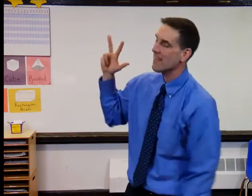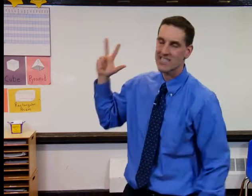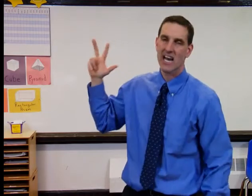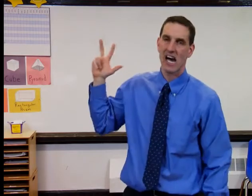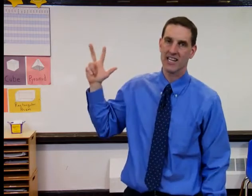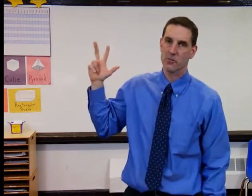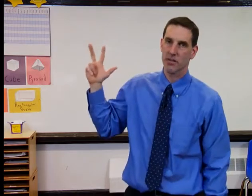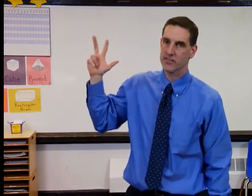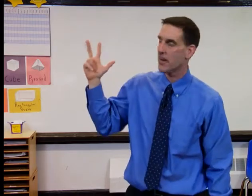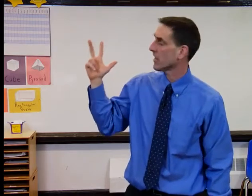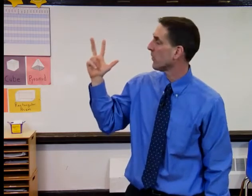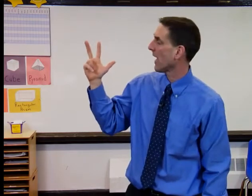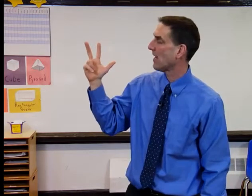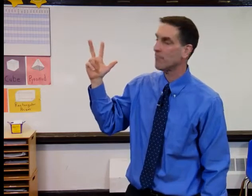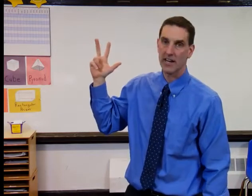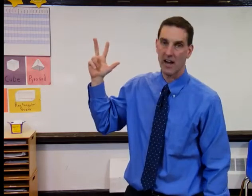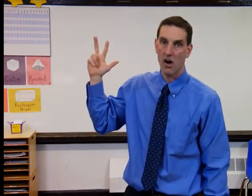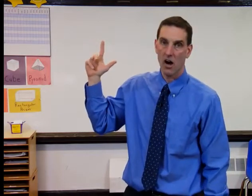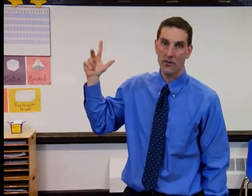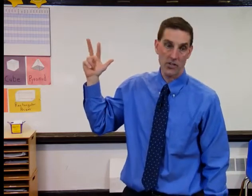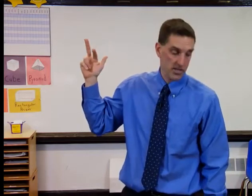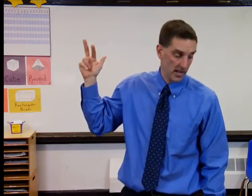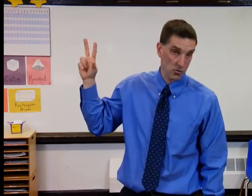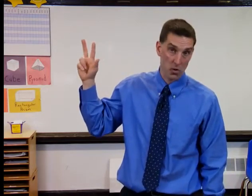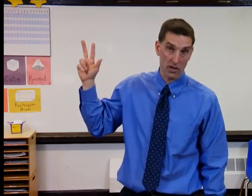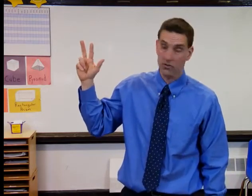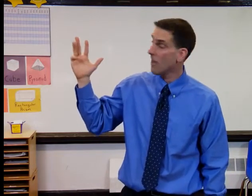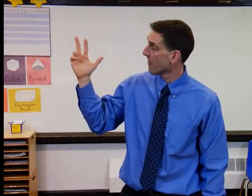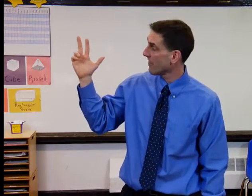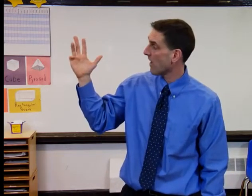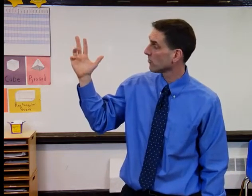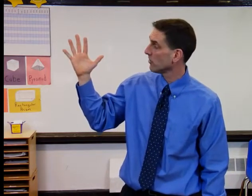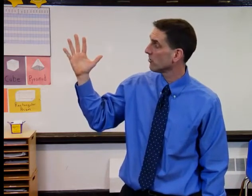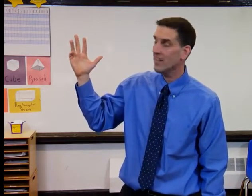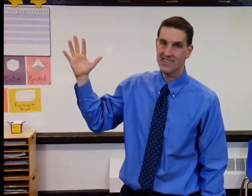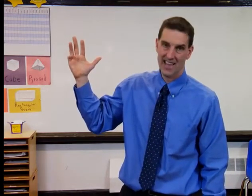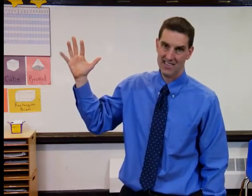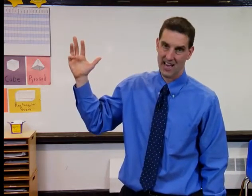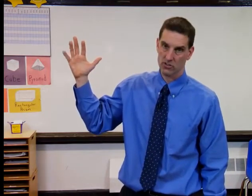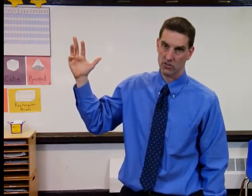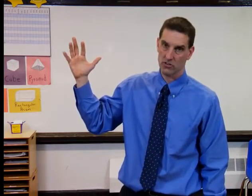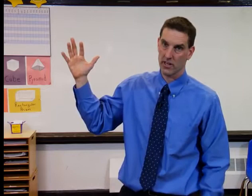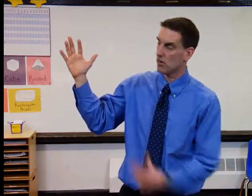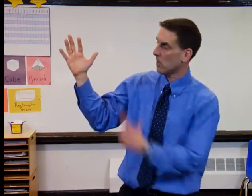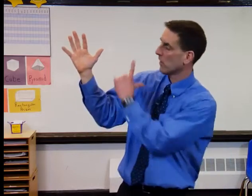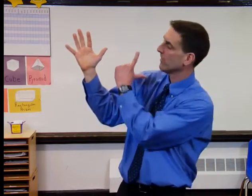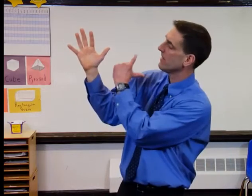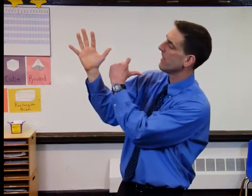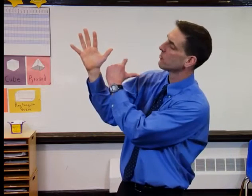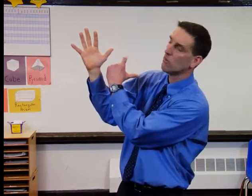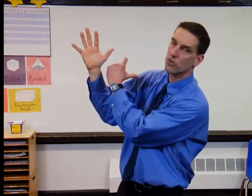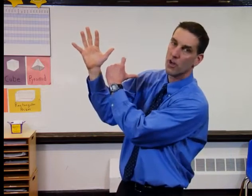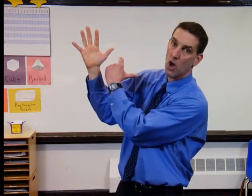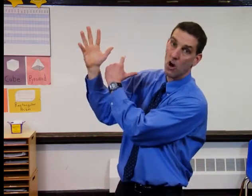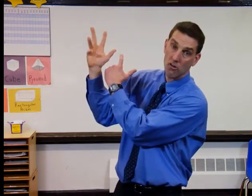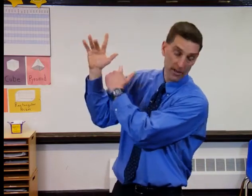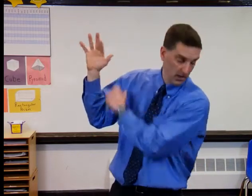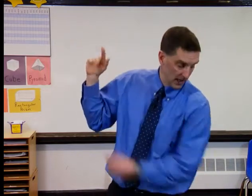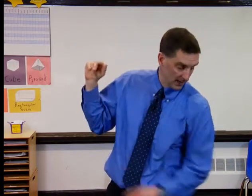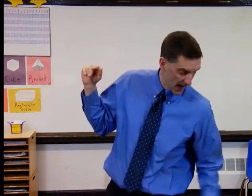the highest place value we have right now. Hundreds, tens, ones. Thousands, 10,000s. Later on, we'll get the decimals over here like that.